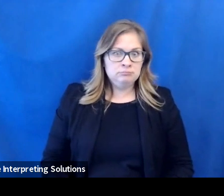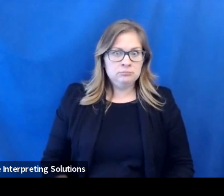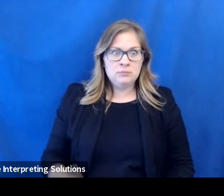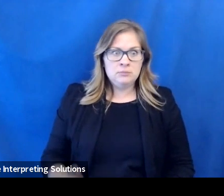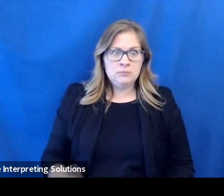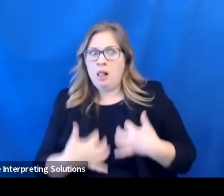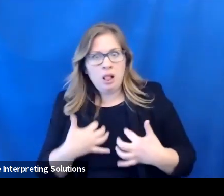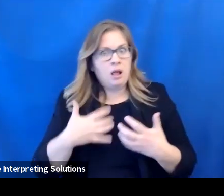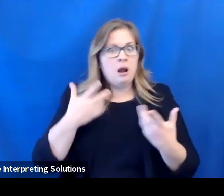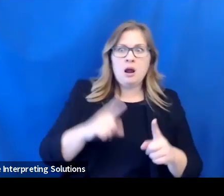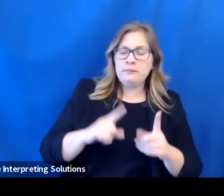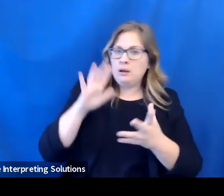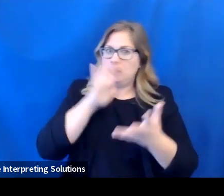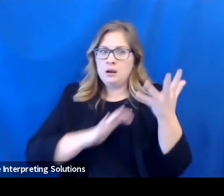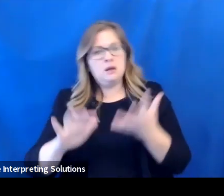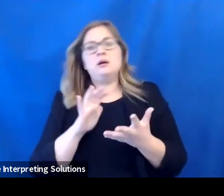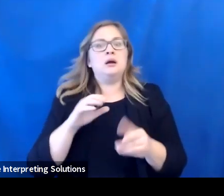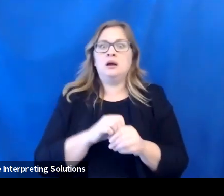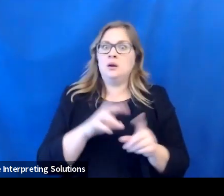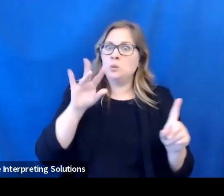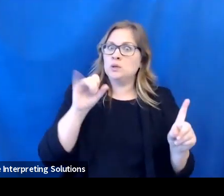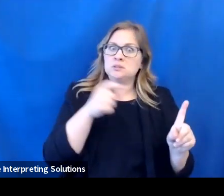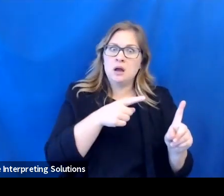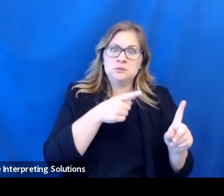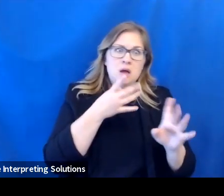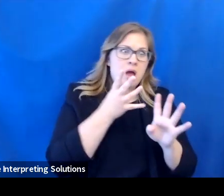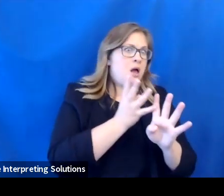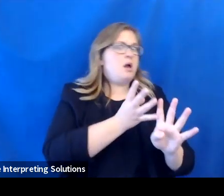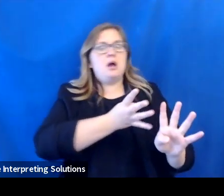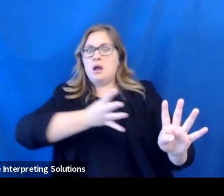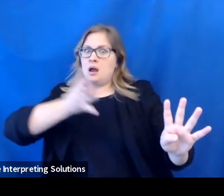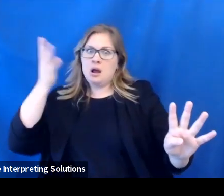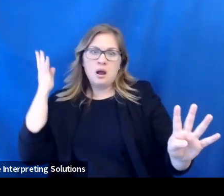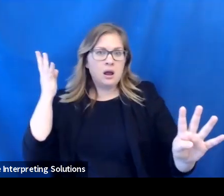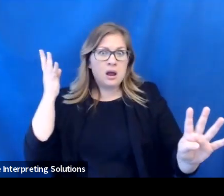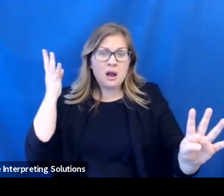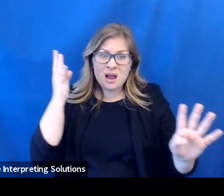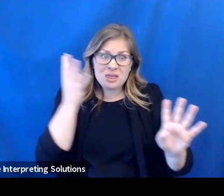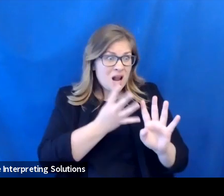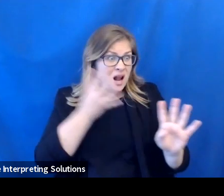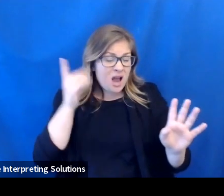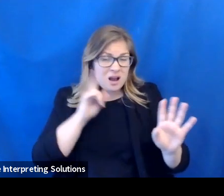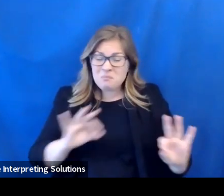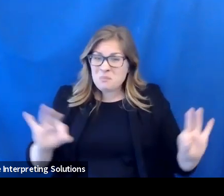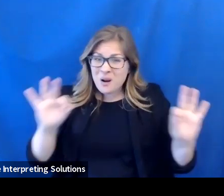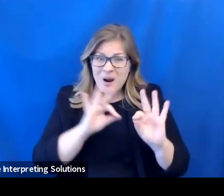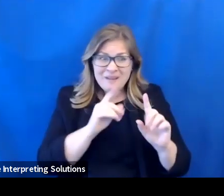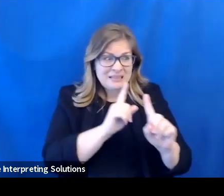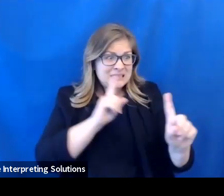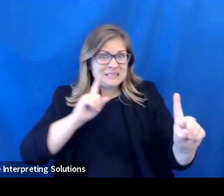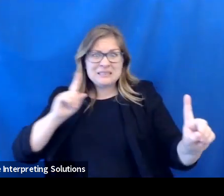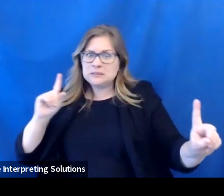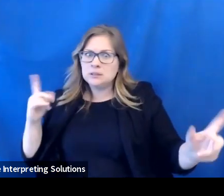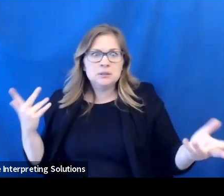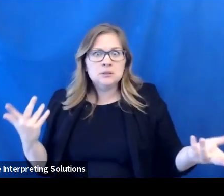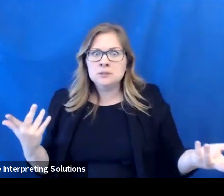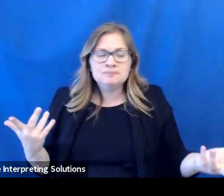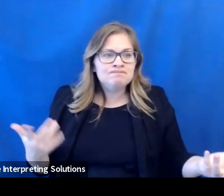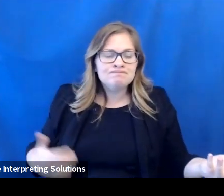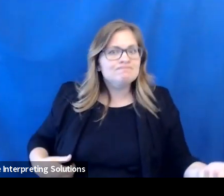to do something that's very important in a democracy, to free people casting their vote. So we are working on it. We're looking at it. We